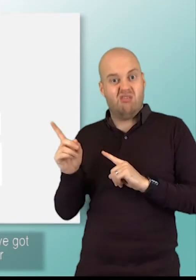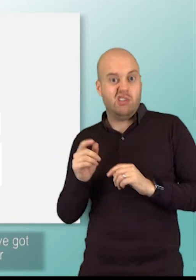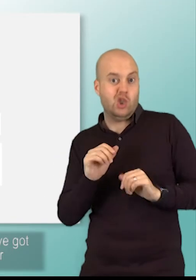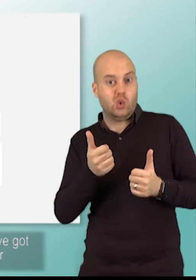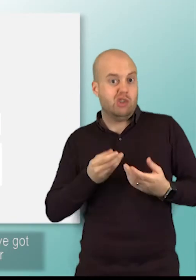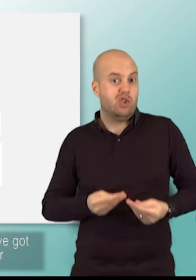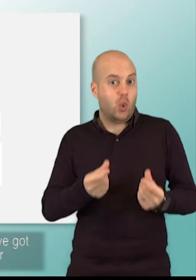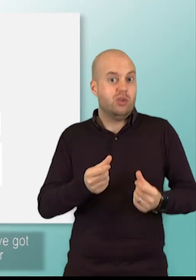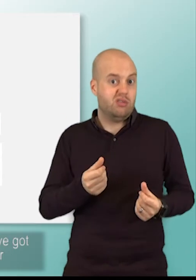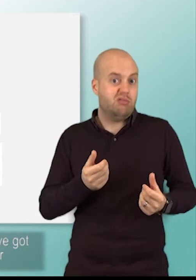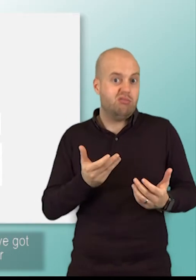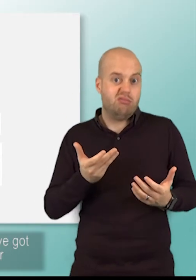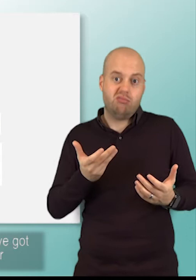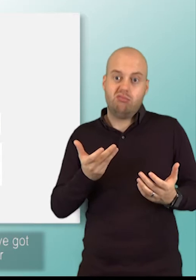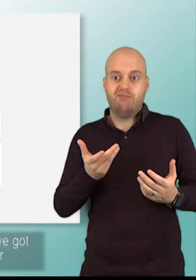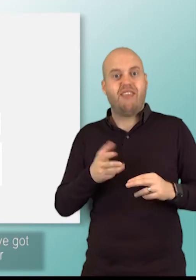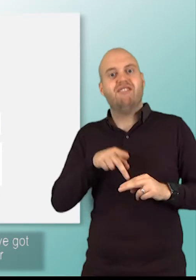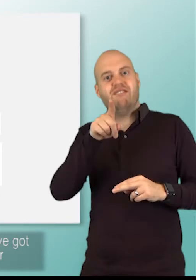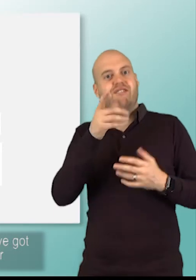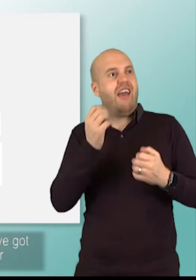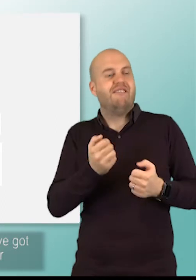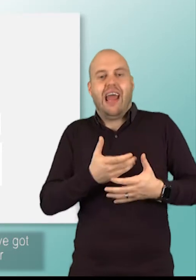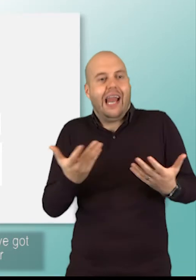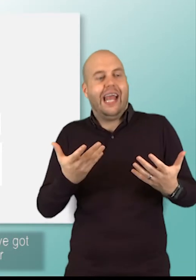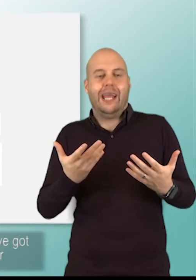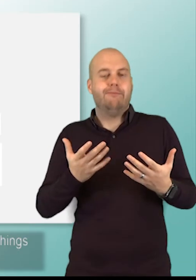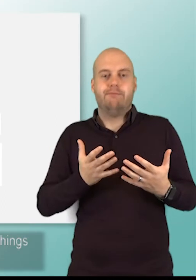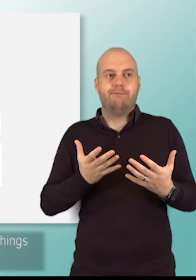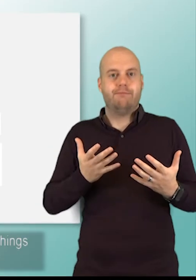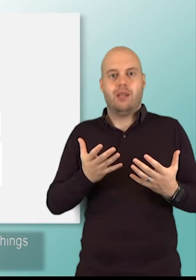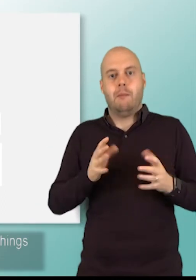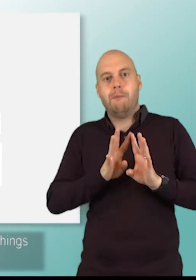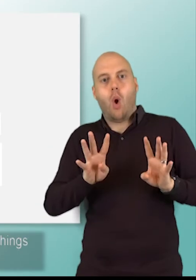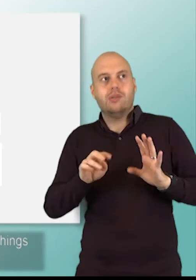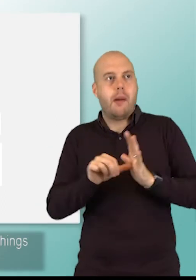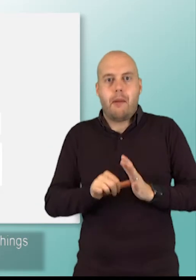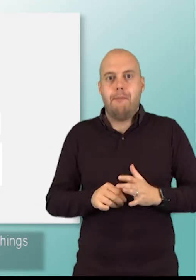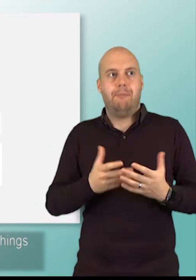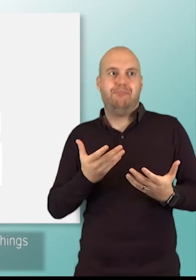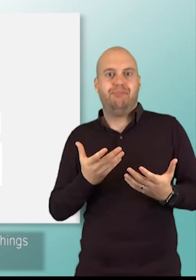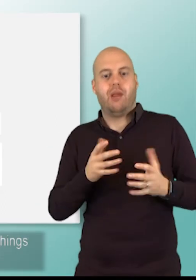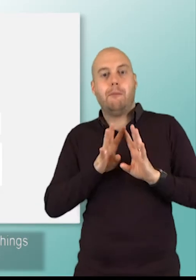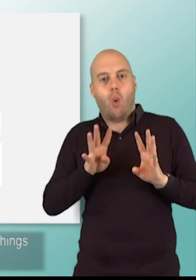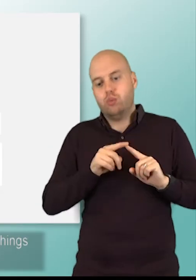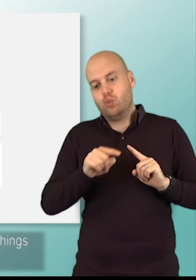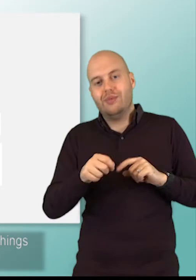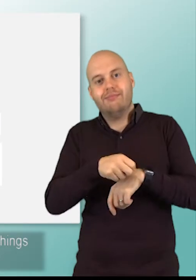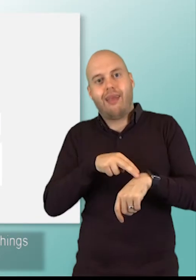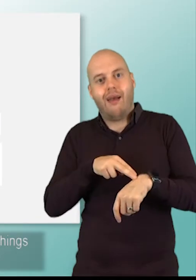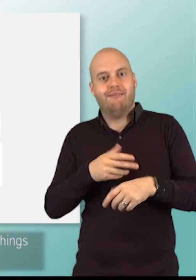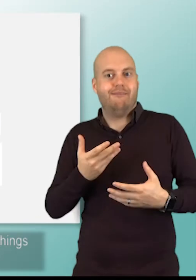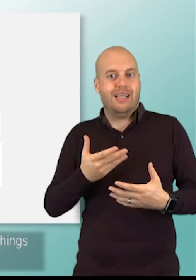got some interpersonal strains around your board or between your board and your staff. We know these